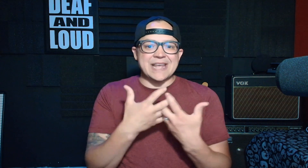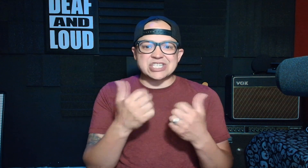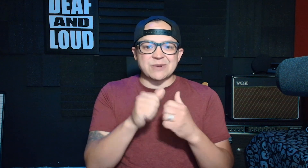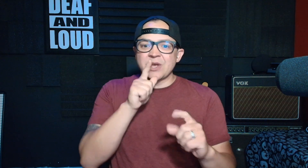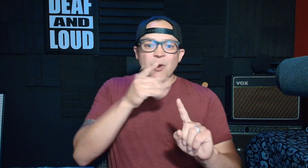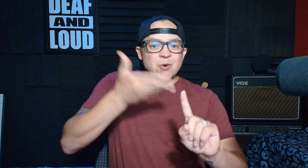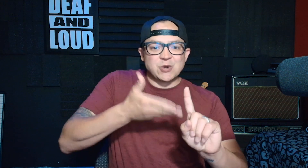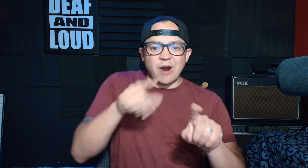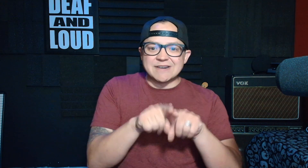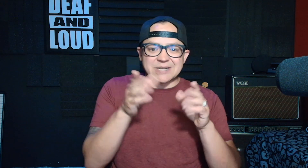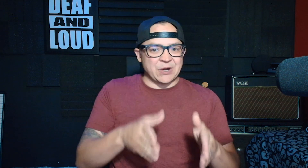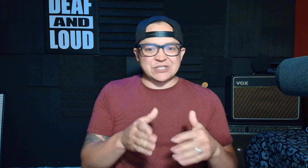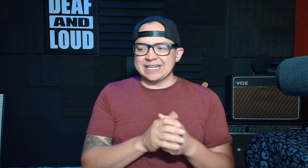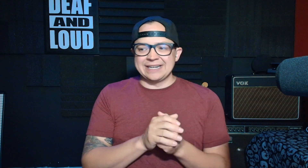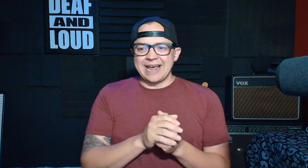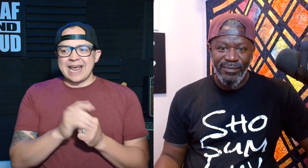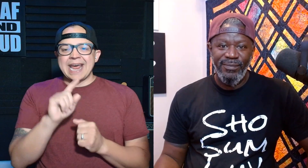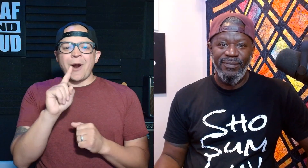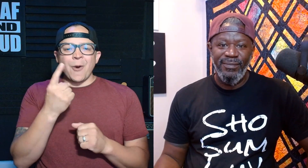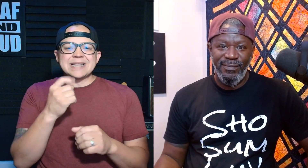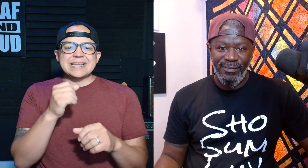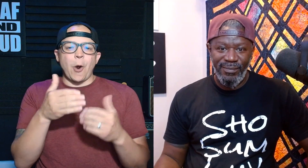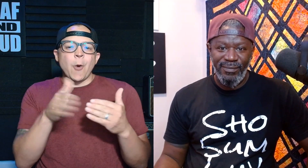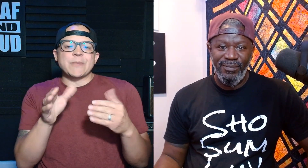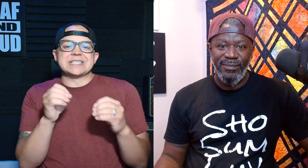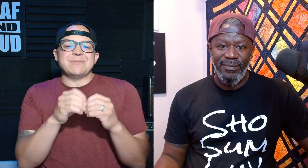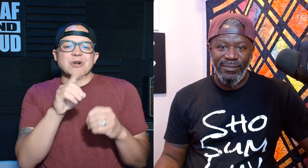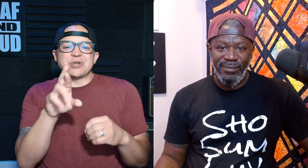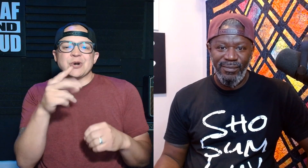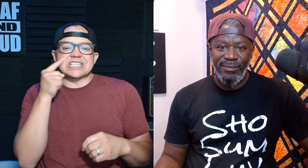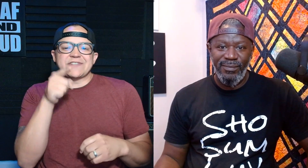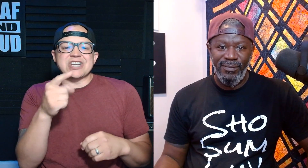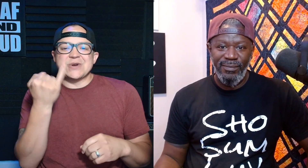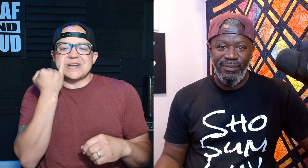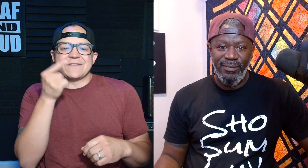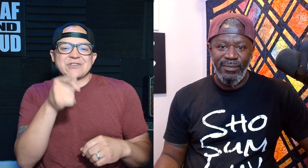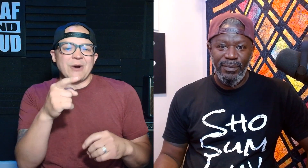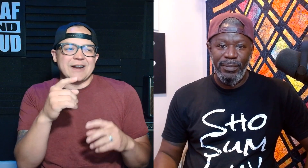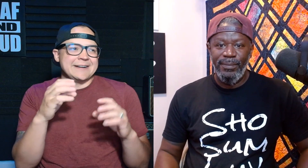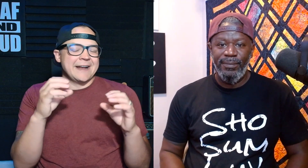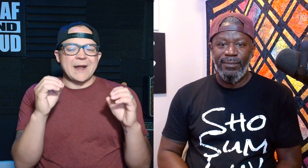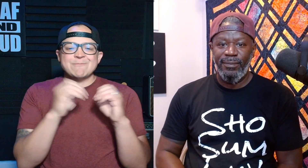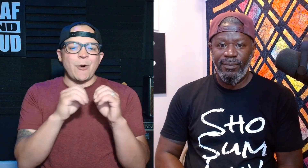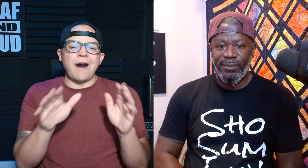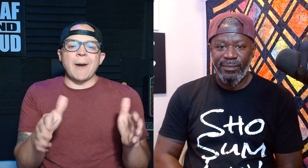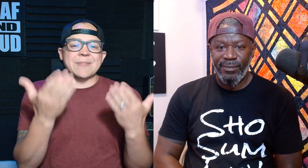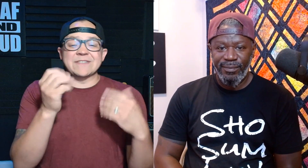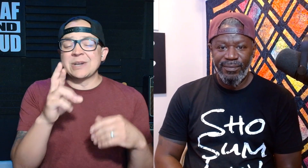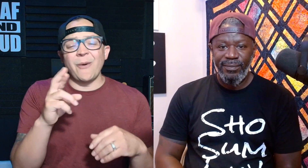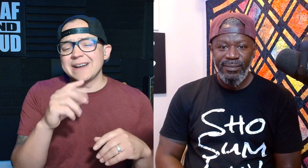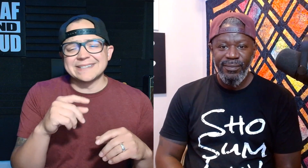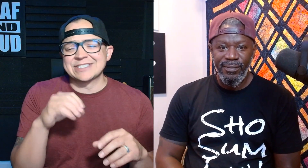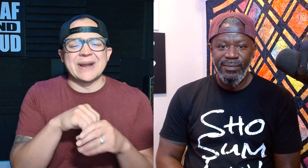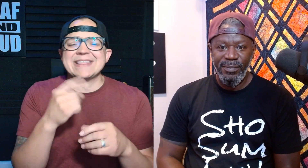it matches with who you are as a person, it only opens more doors for you if you're more